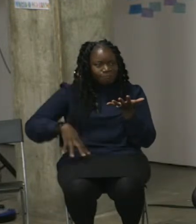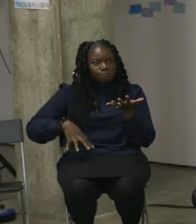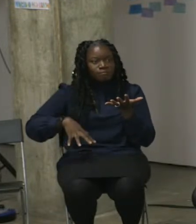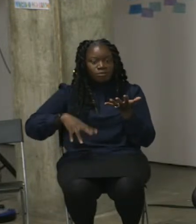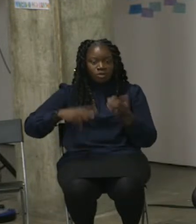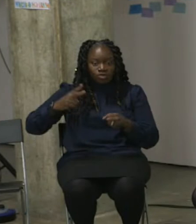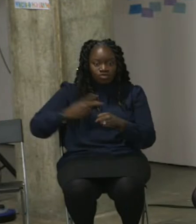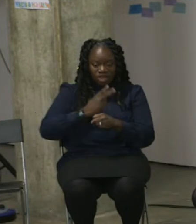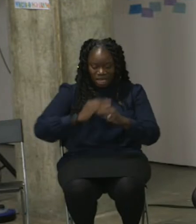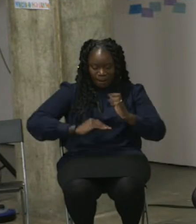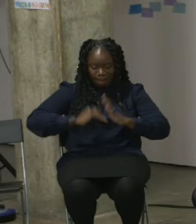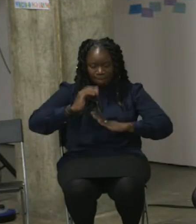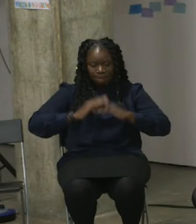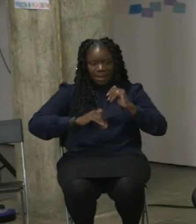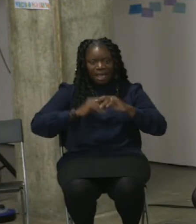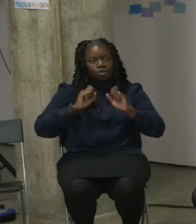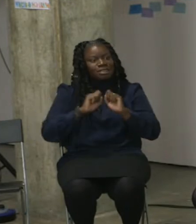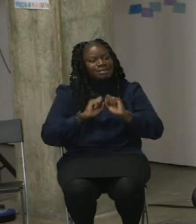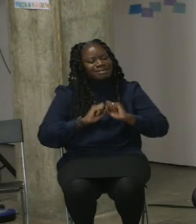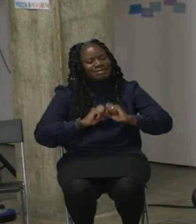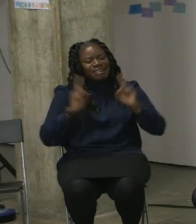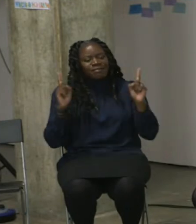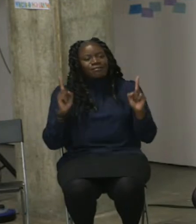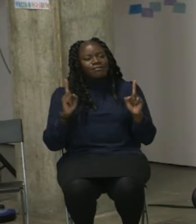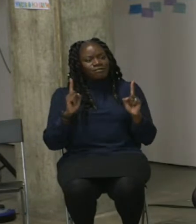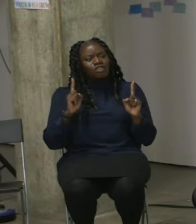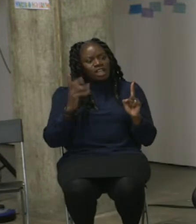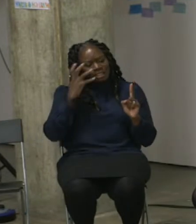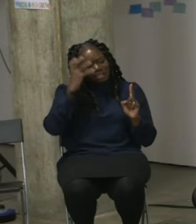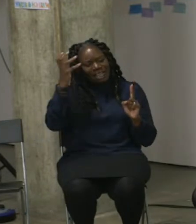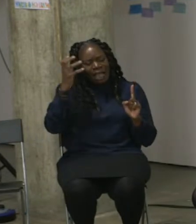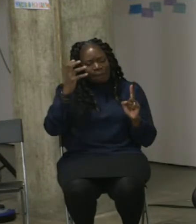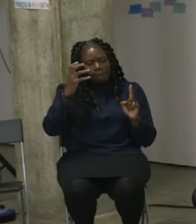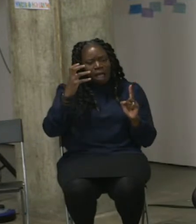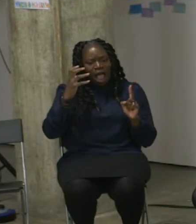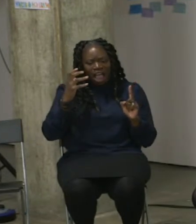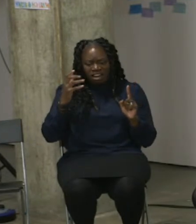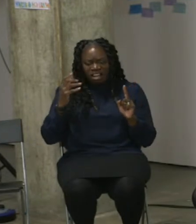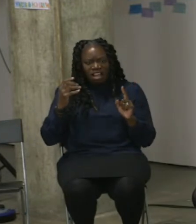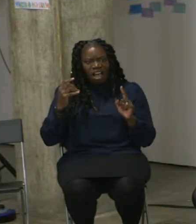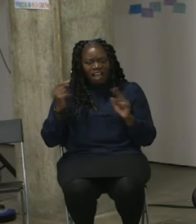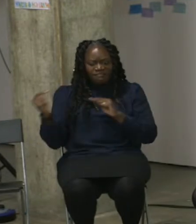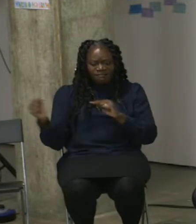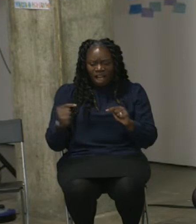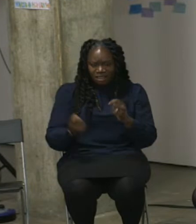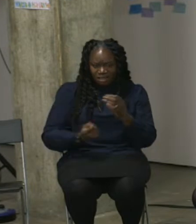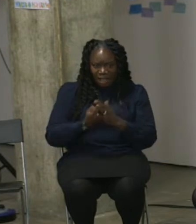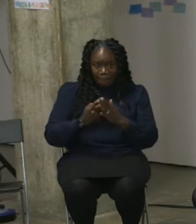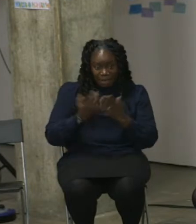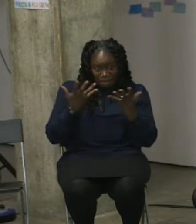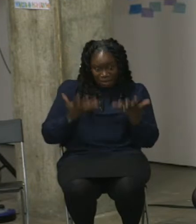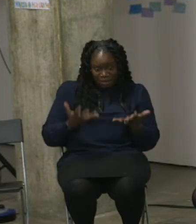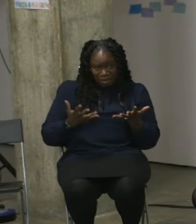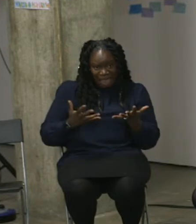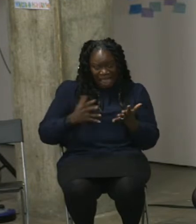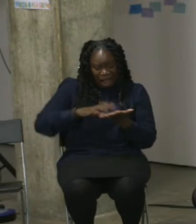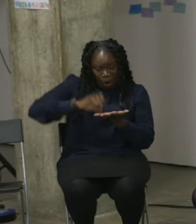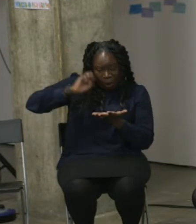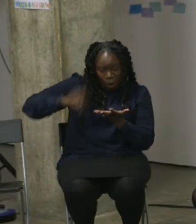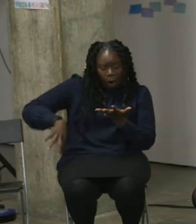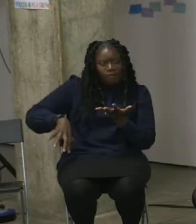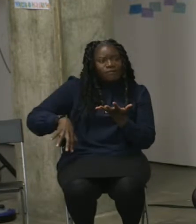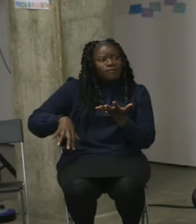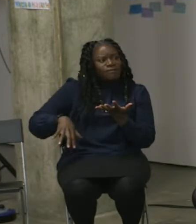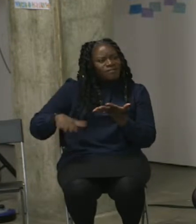is completely different from the kind of violence we're talking about in this room, like,